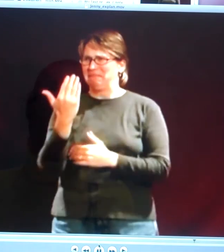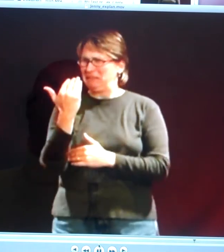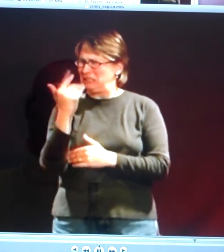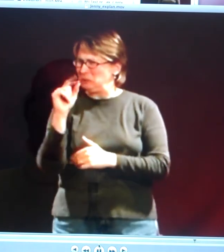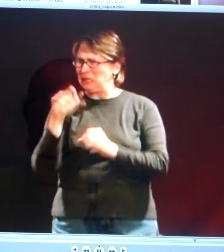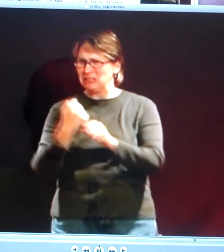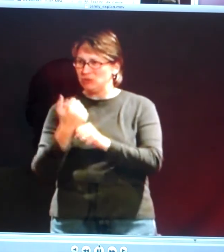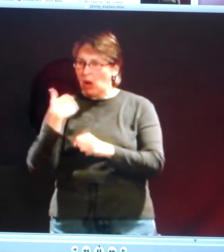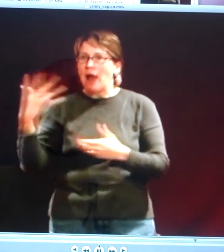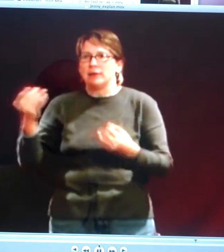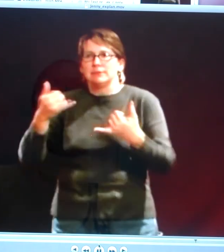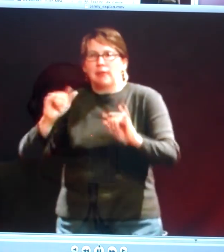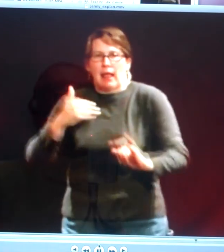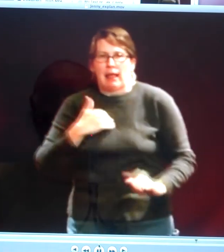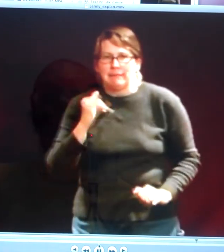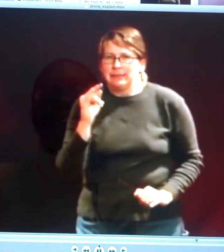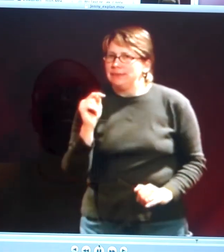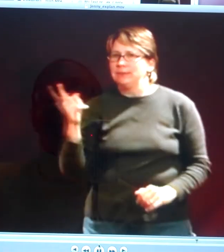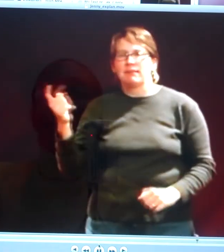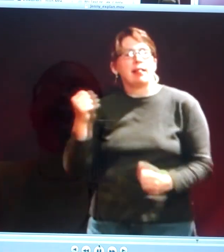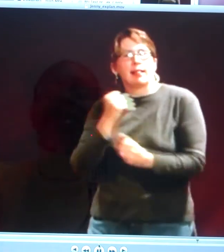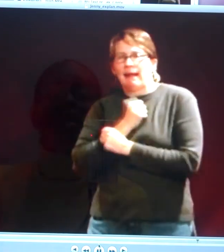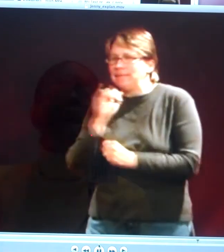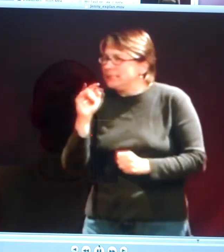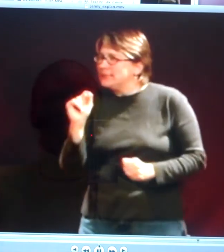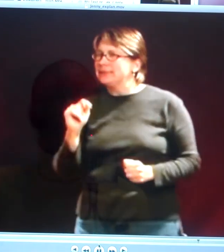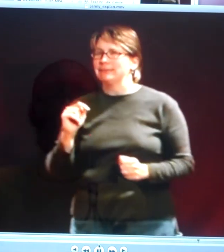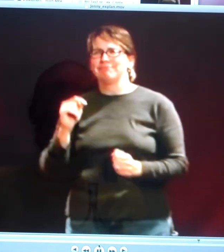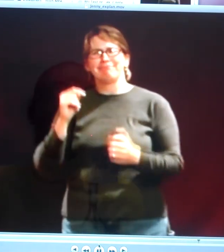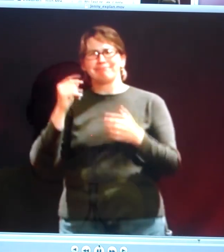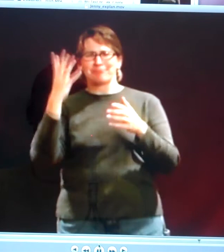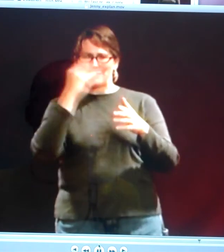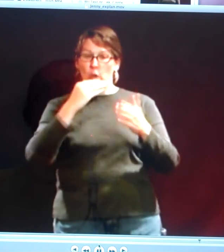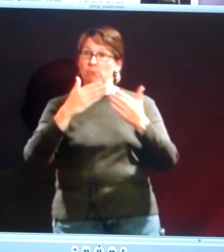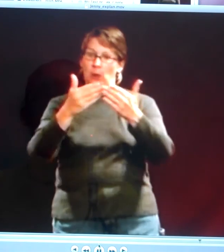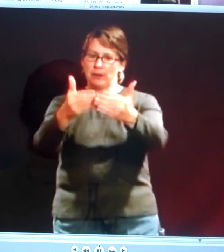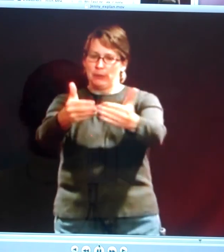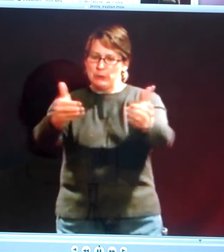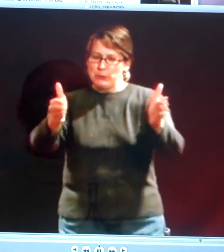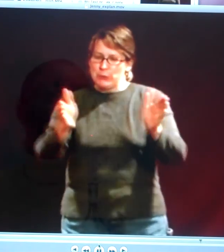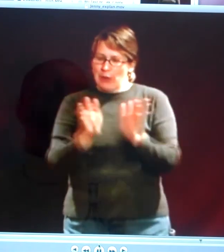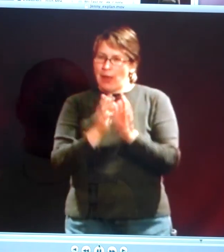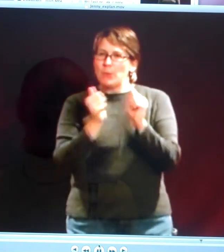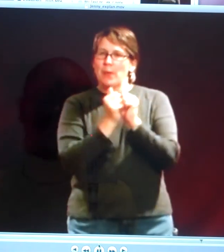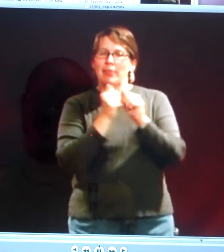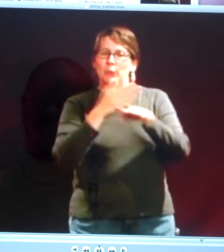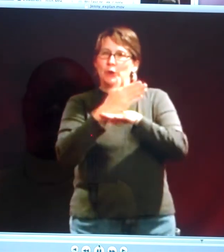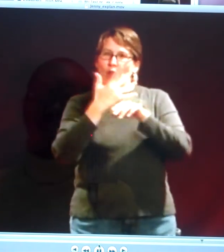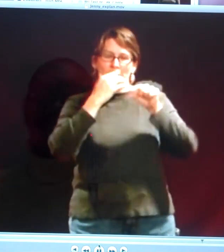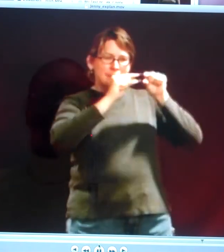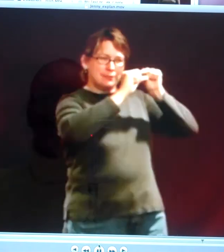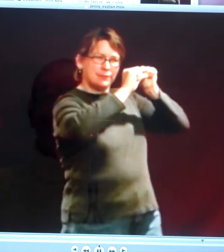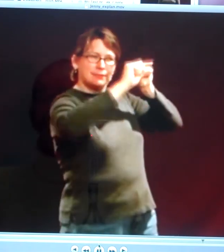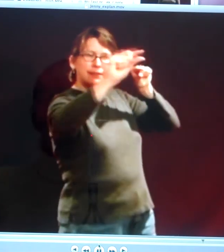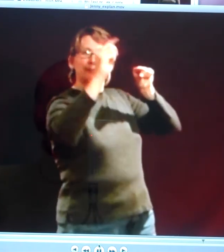heavy. So, and I still have mine, and I had mine for maybe about 15 or 20 years